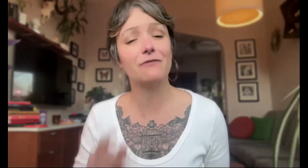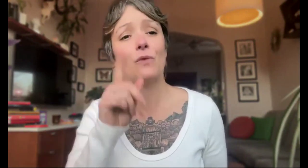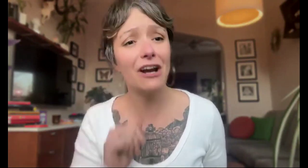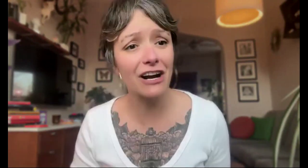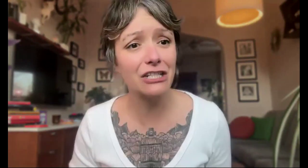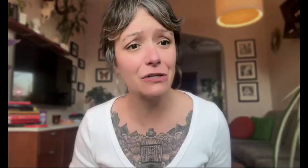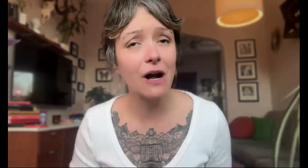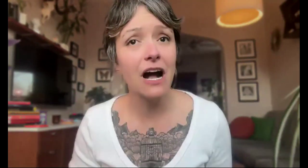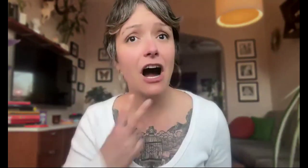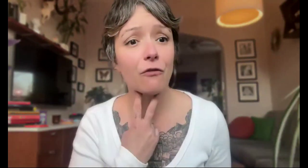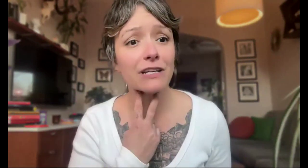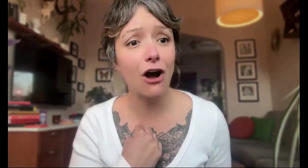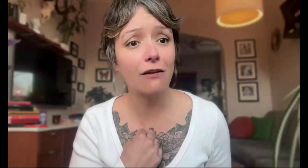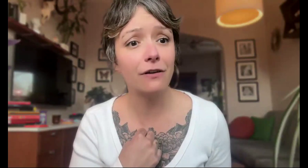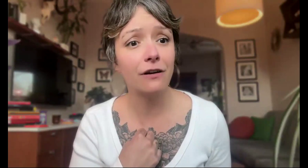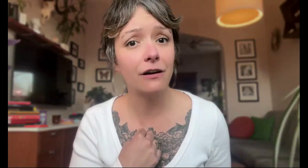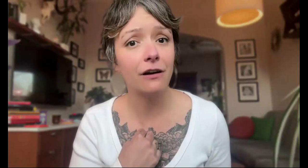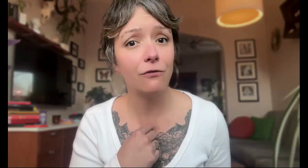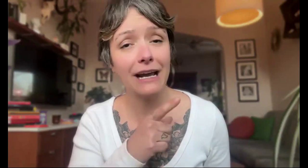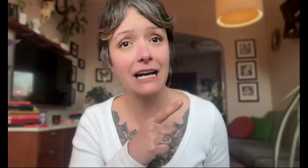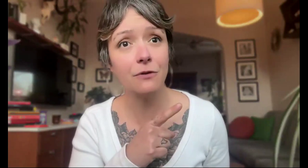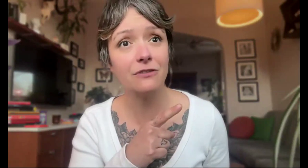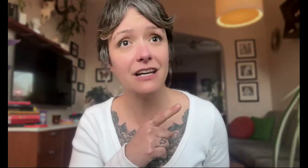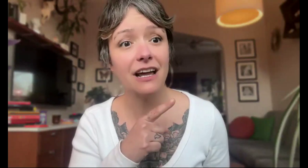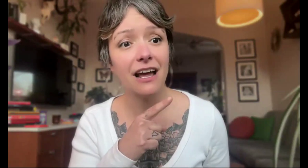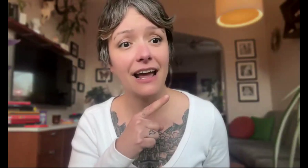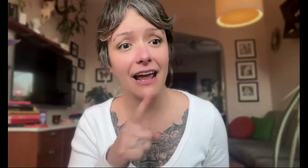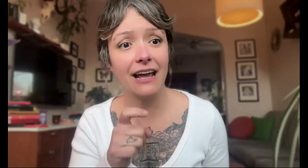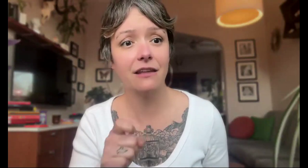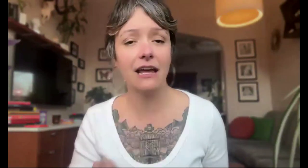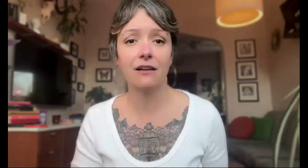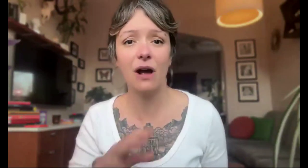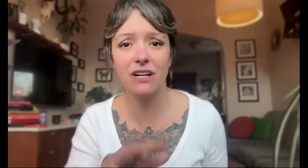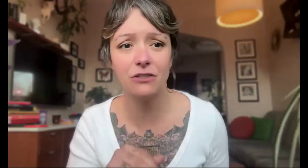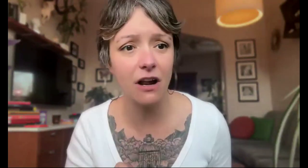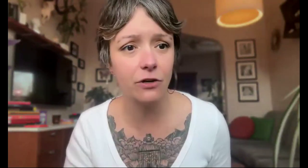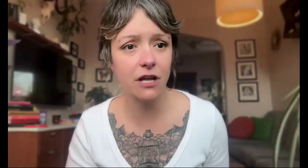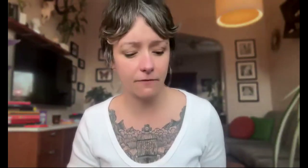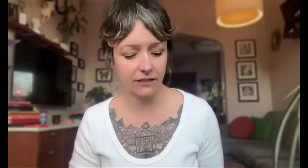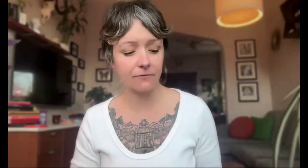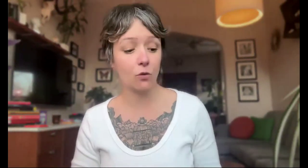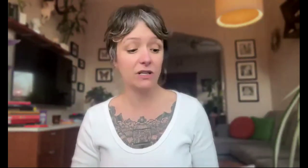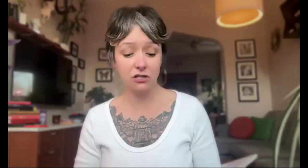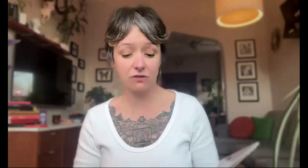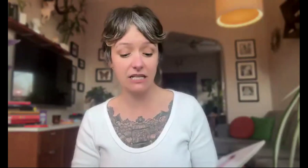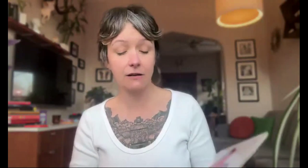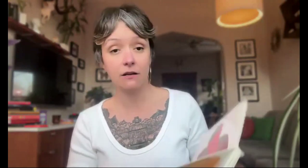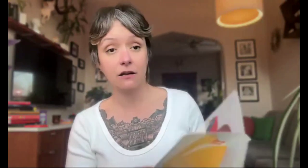left, we are going to do our voice off for animals. And we're going to do it all voice off, except for the what do you see?